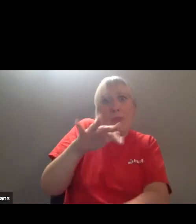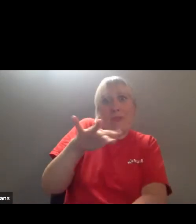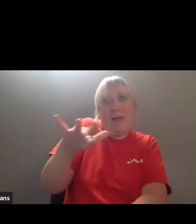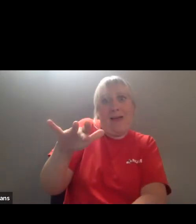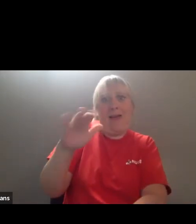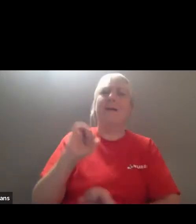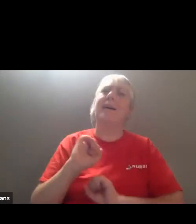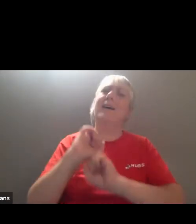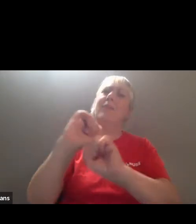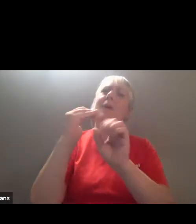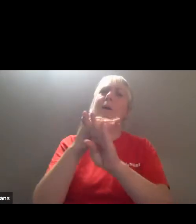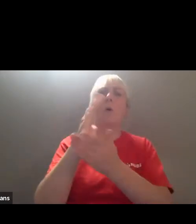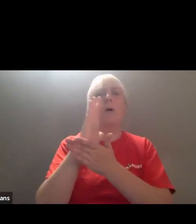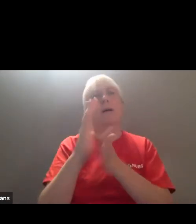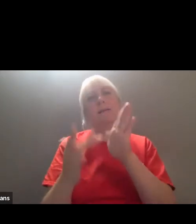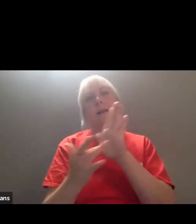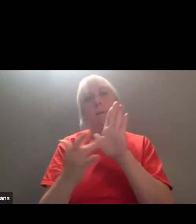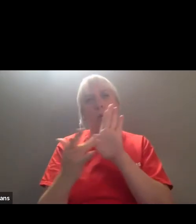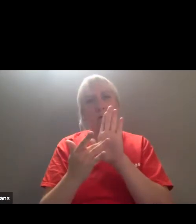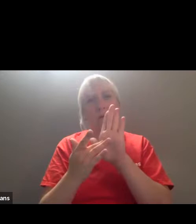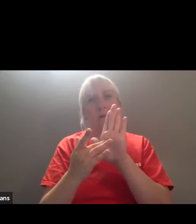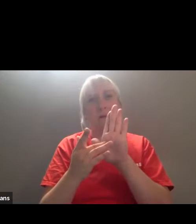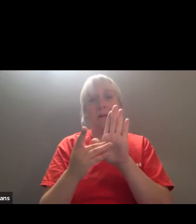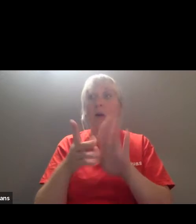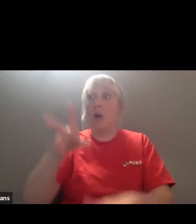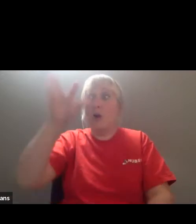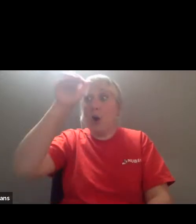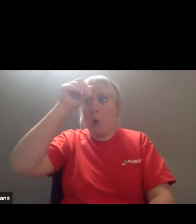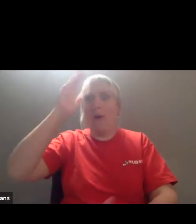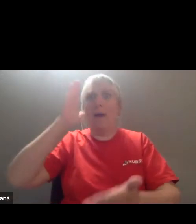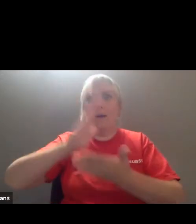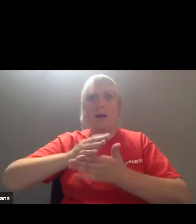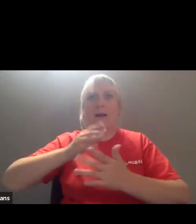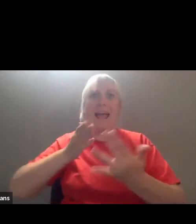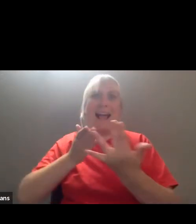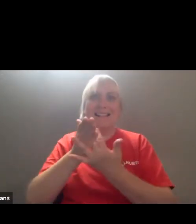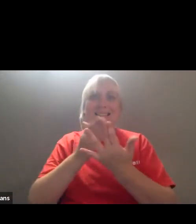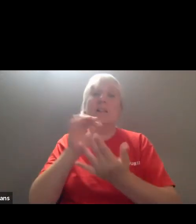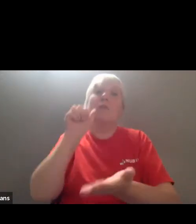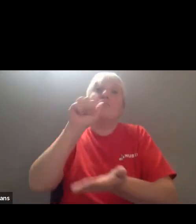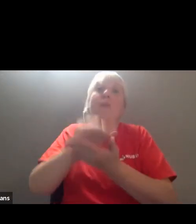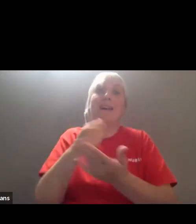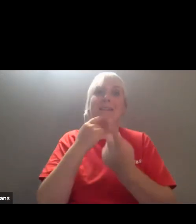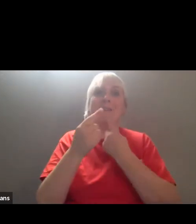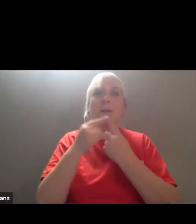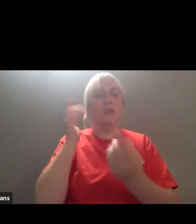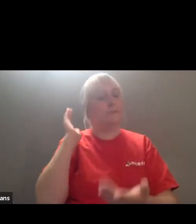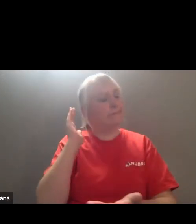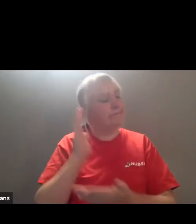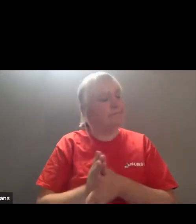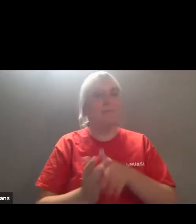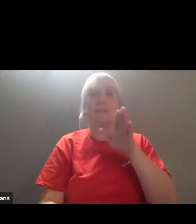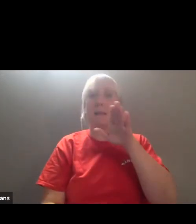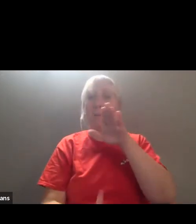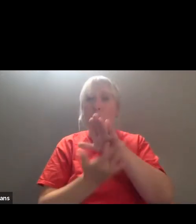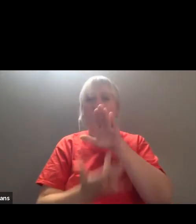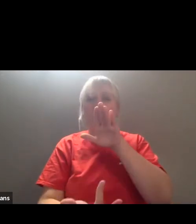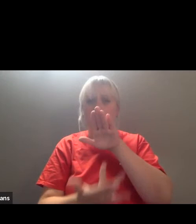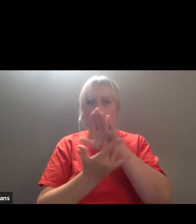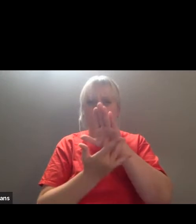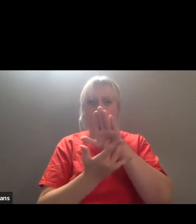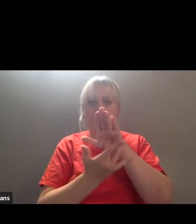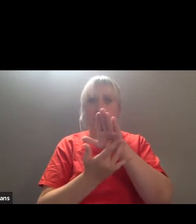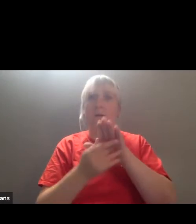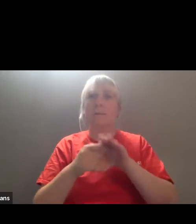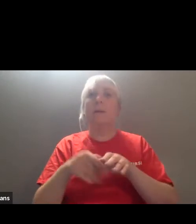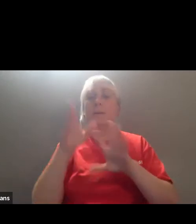important. Knowing what the right information is, it is massively, massively important. But what I said last week